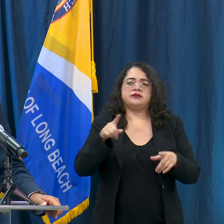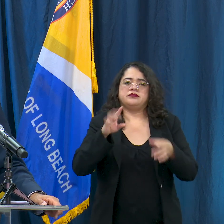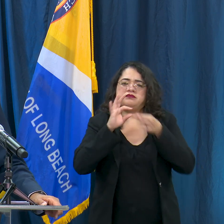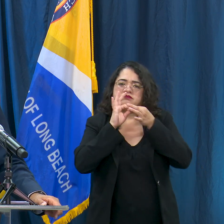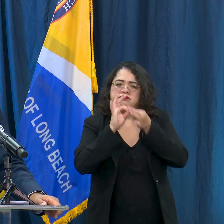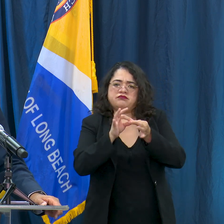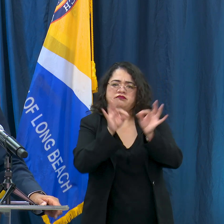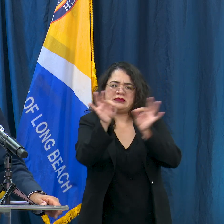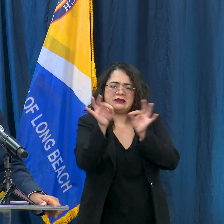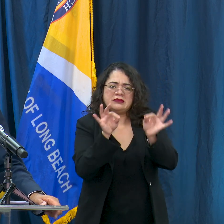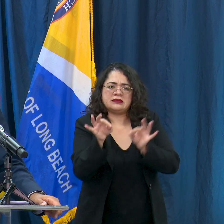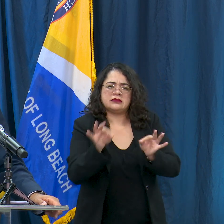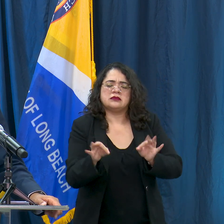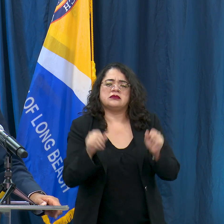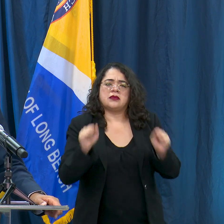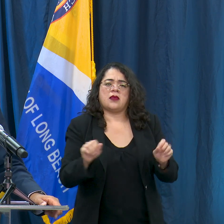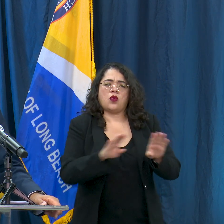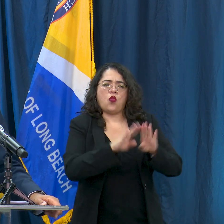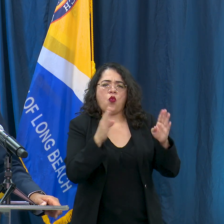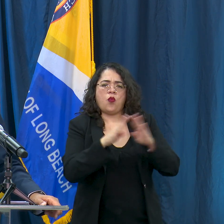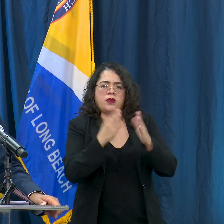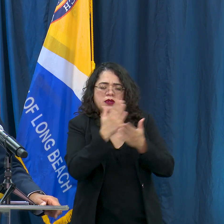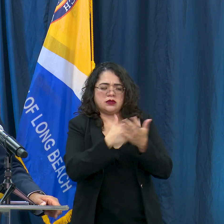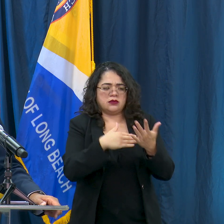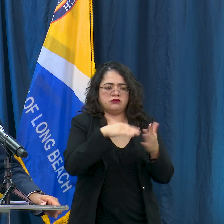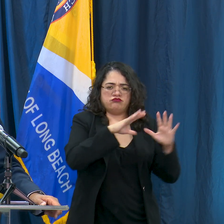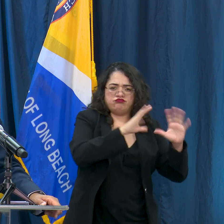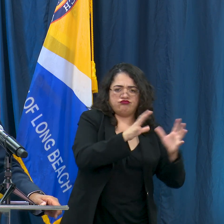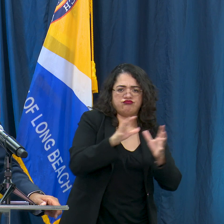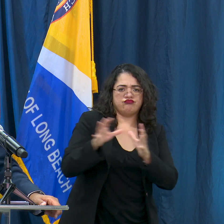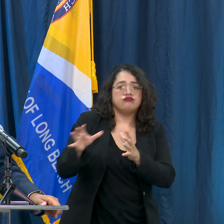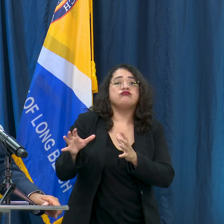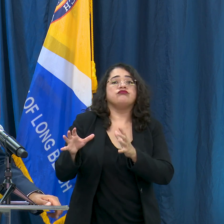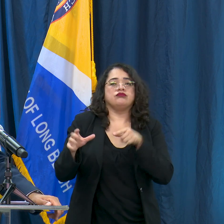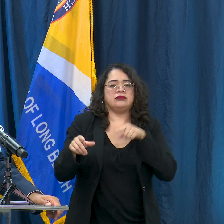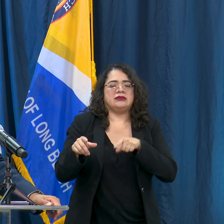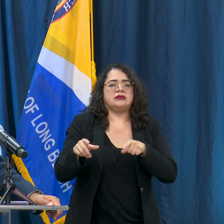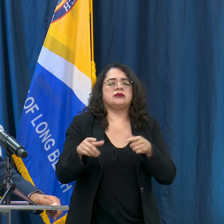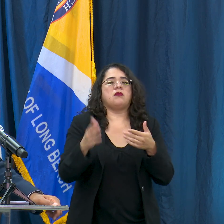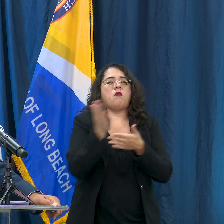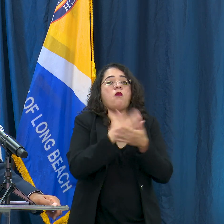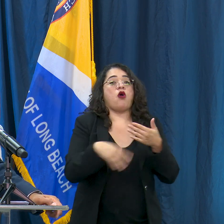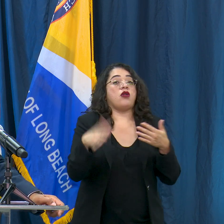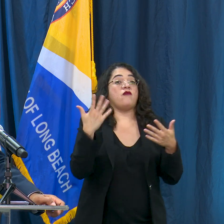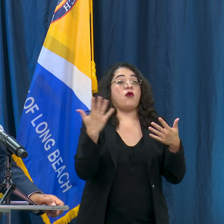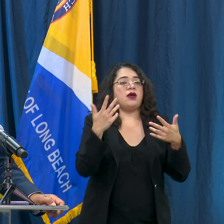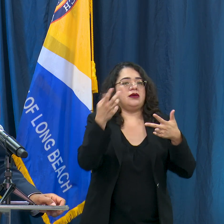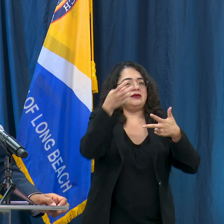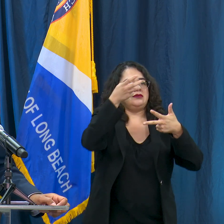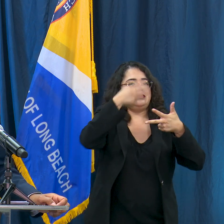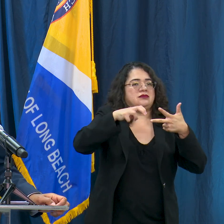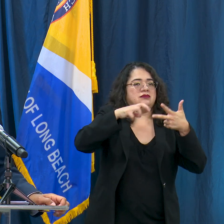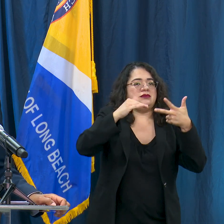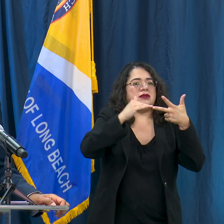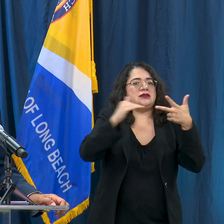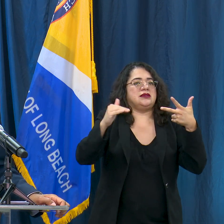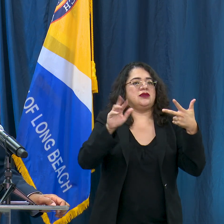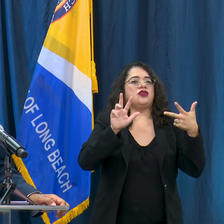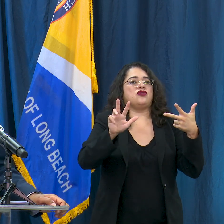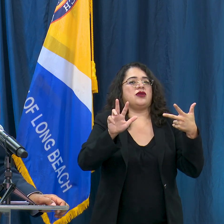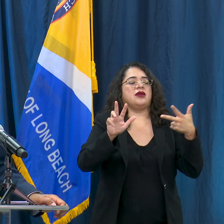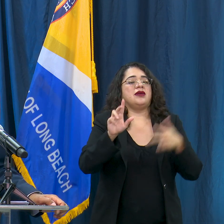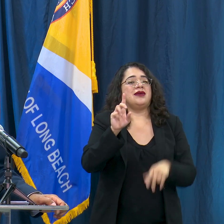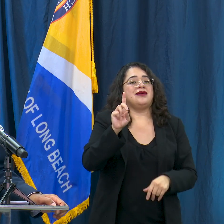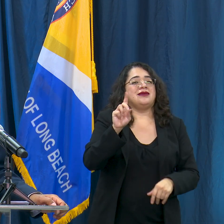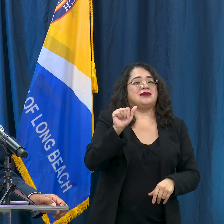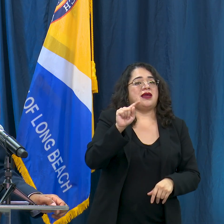can start opening some additional sectors and move to stage 3. Now, these adjustments are based on data and science, and our